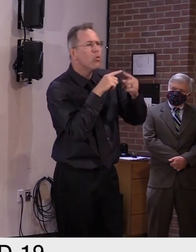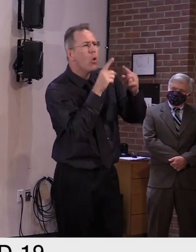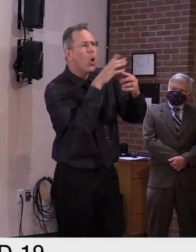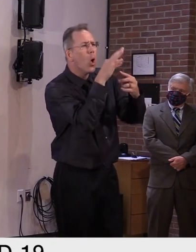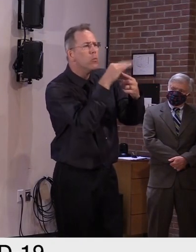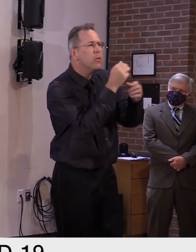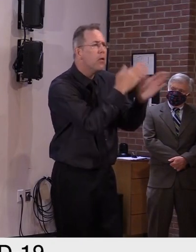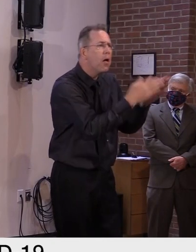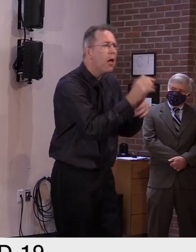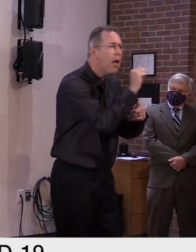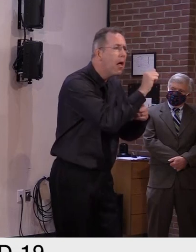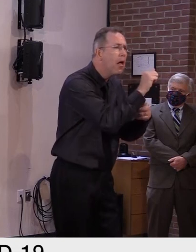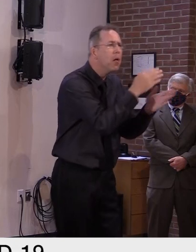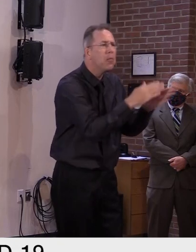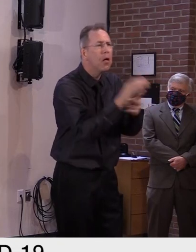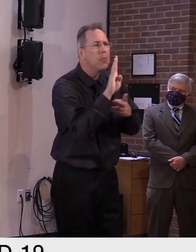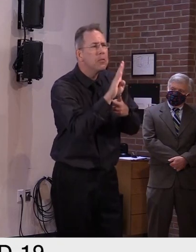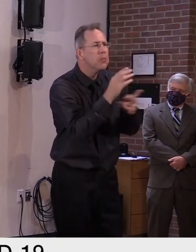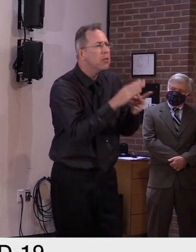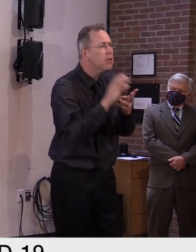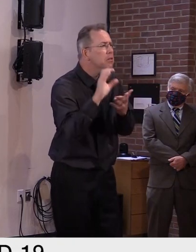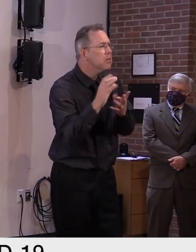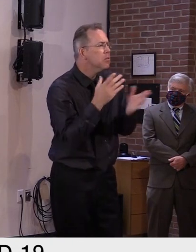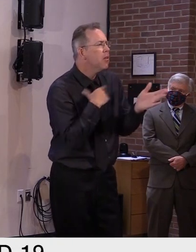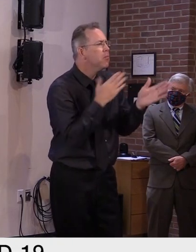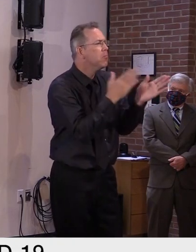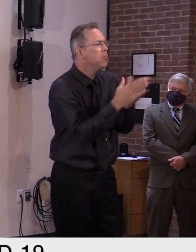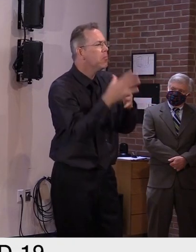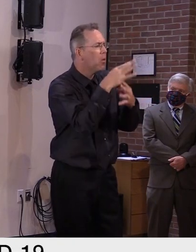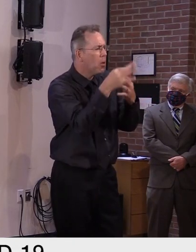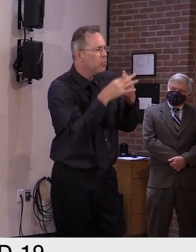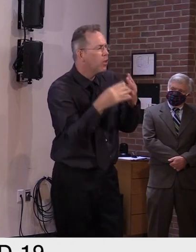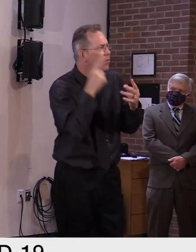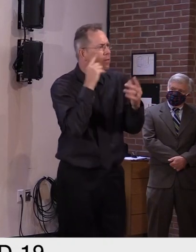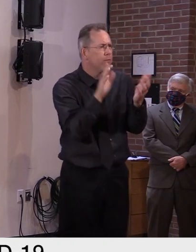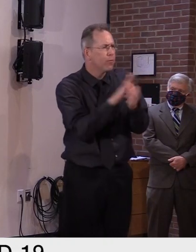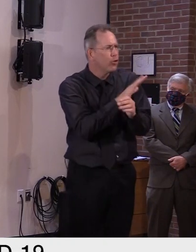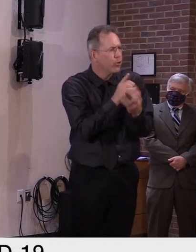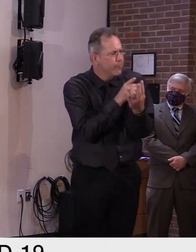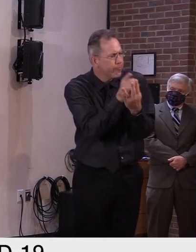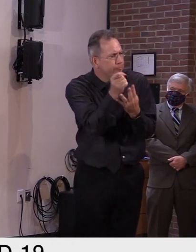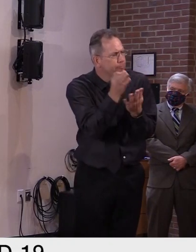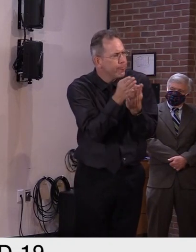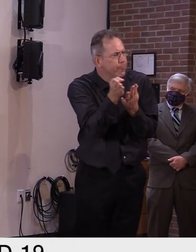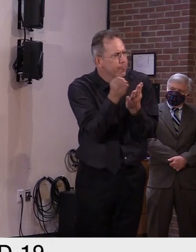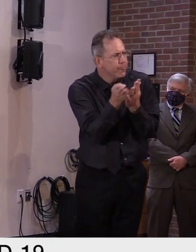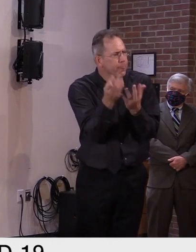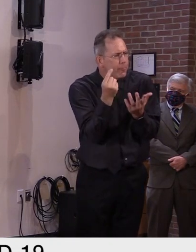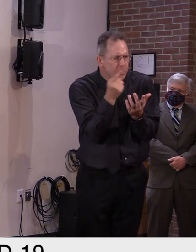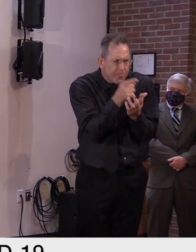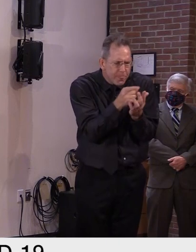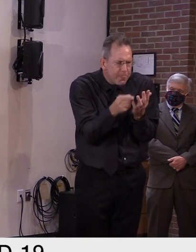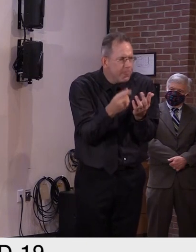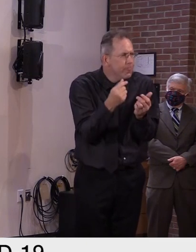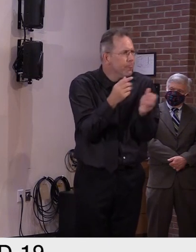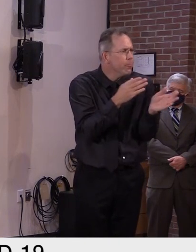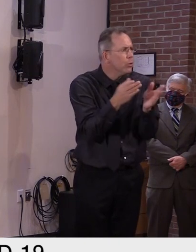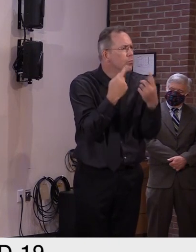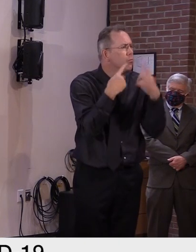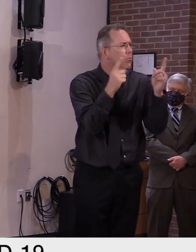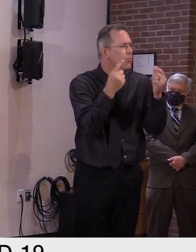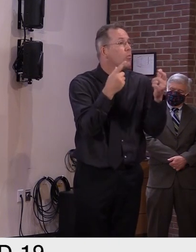on the other side. So again, everything's on the table, and we'll have more to add in the next week or so.